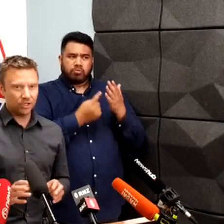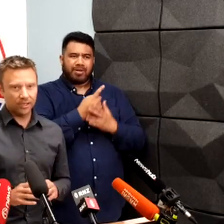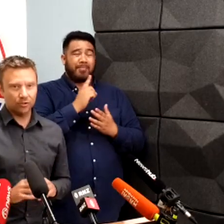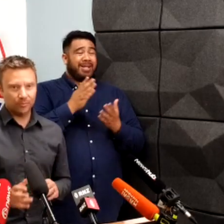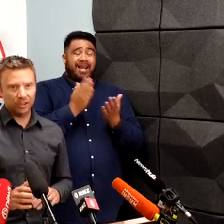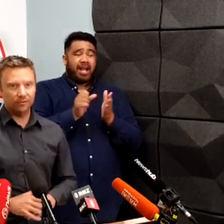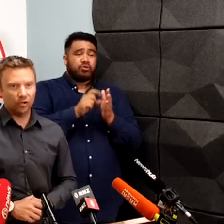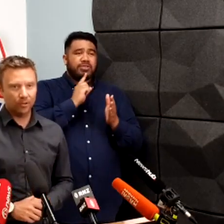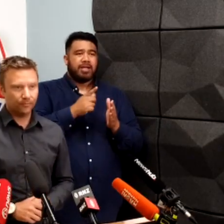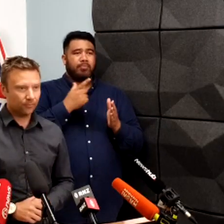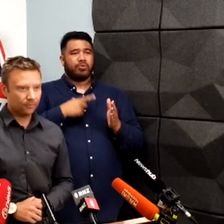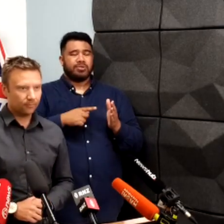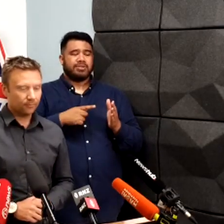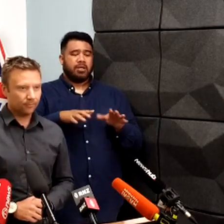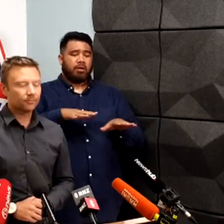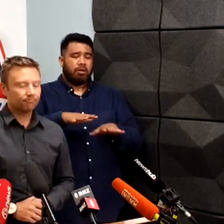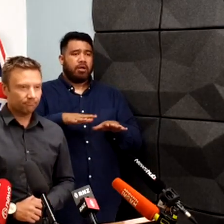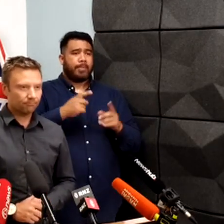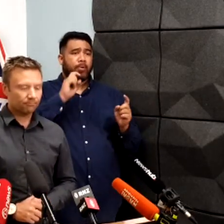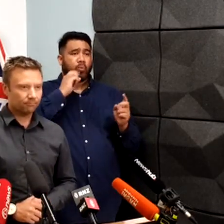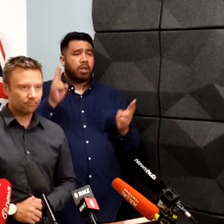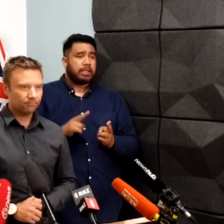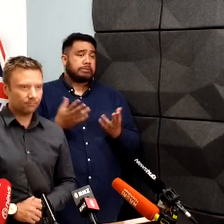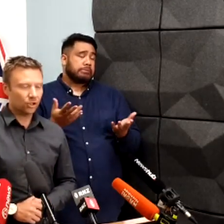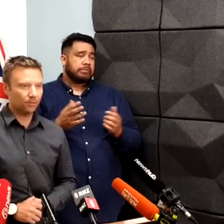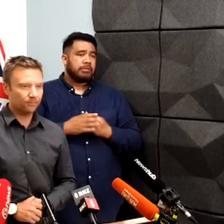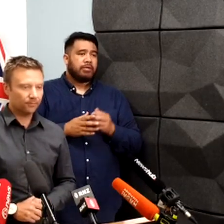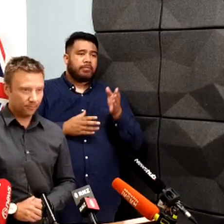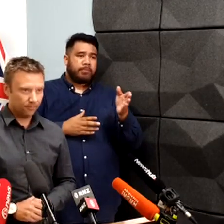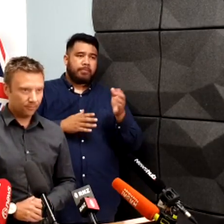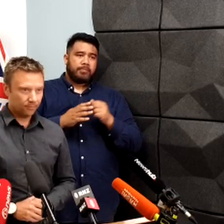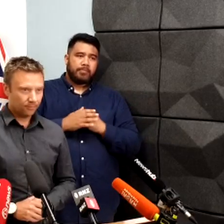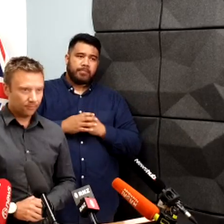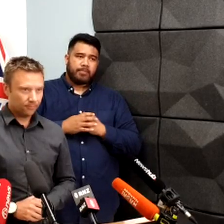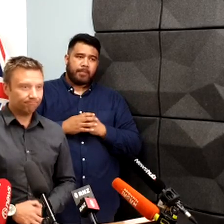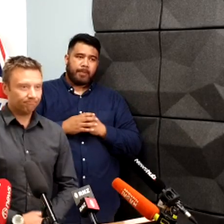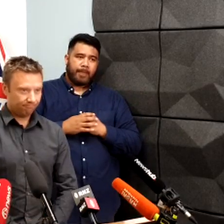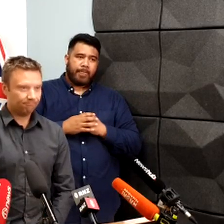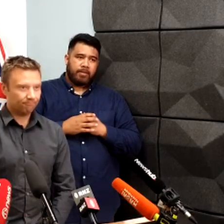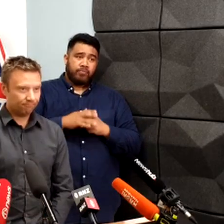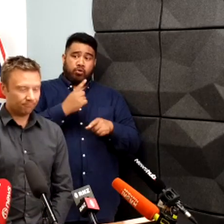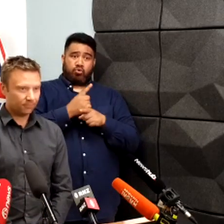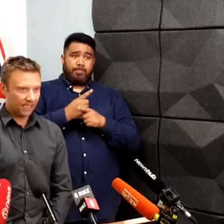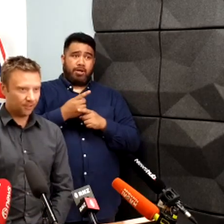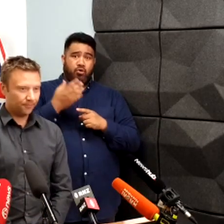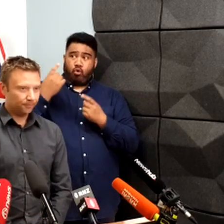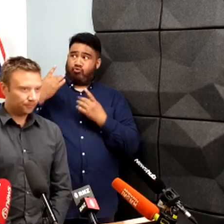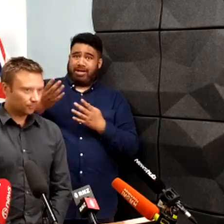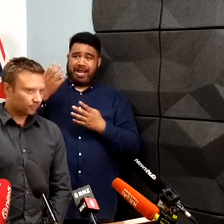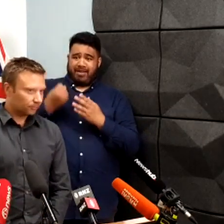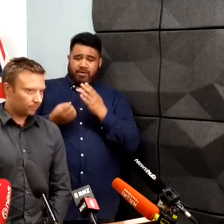that changing nature, especially of tremor. And just to put it in perspective Sure. of the eruption we've already seen,